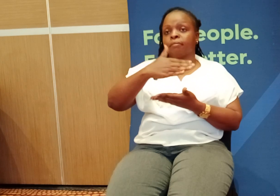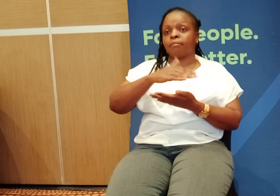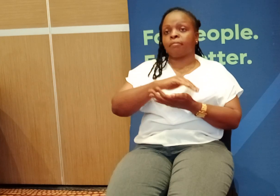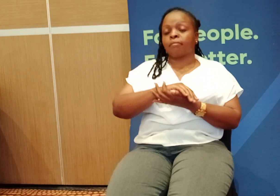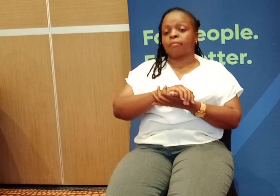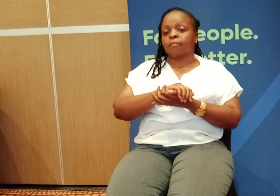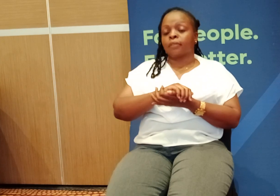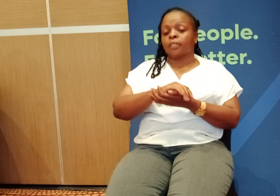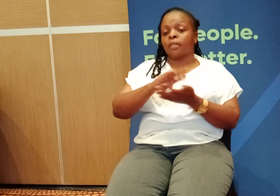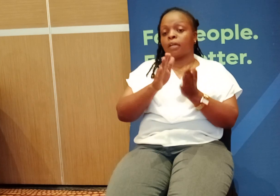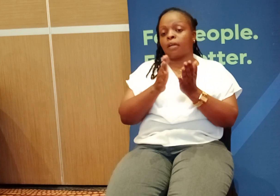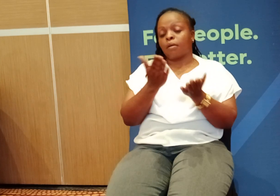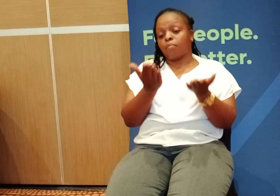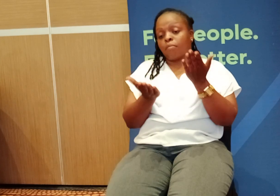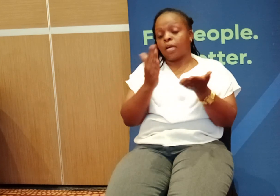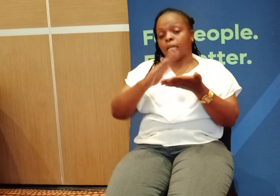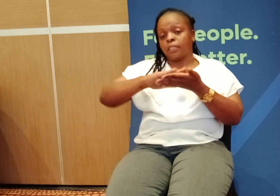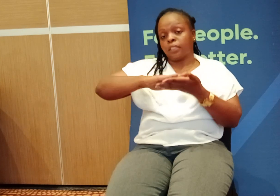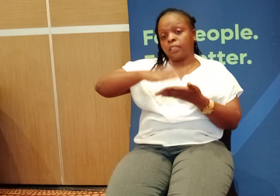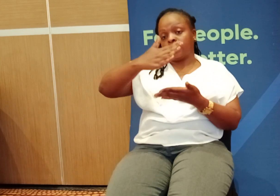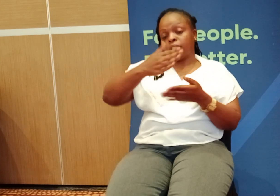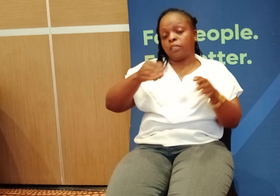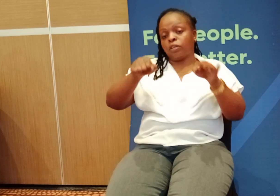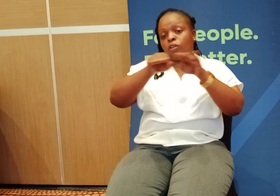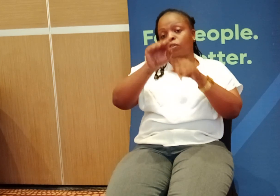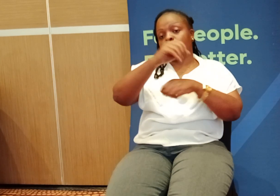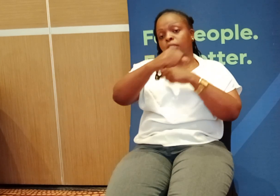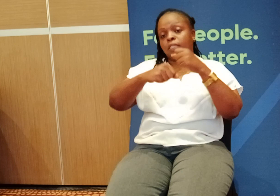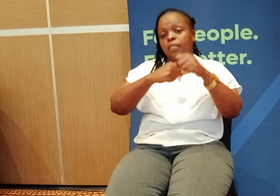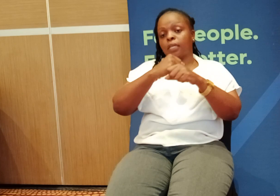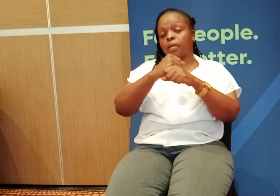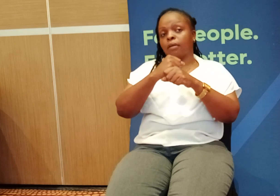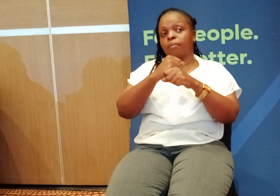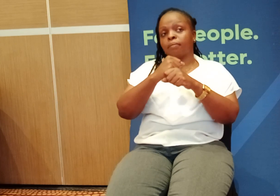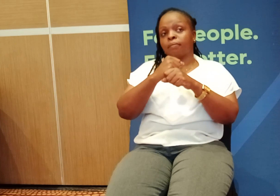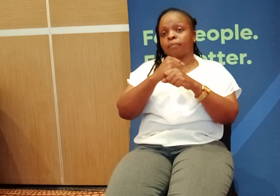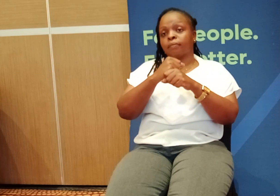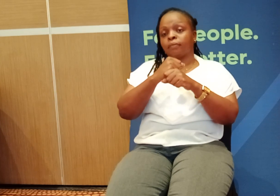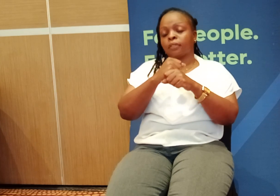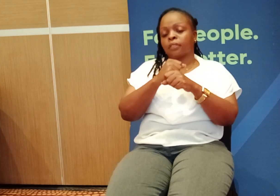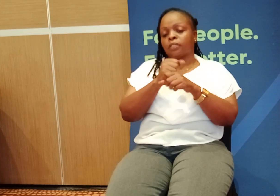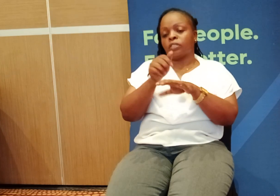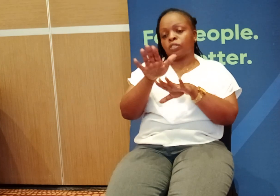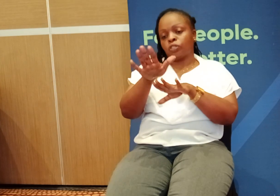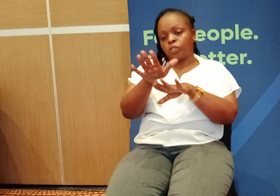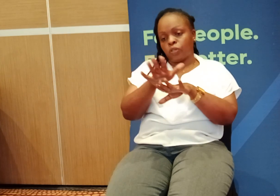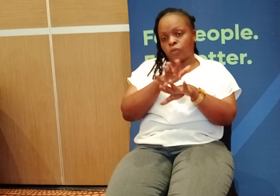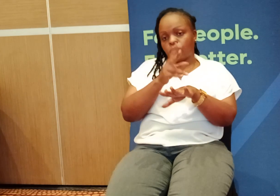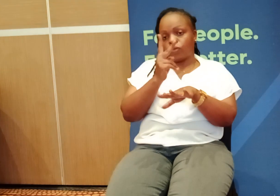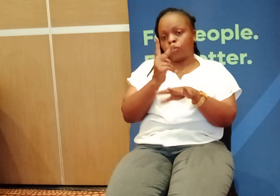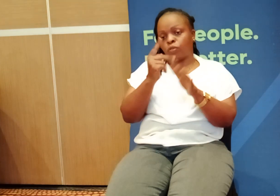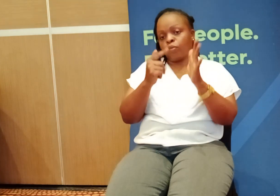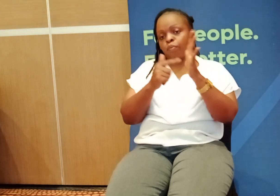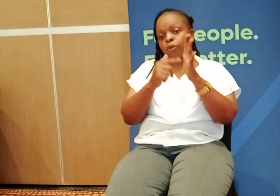So our balance sheet closed the year at, shall I say, a staggering 2.2 trillion in total